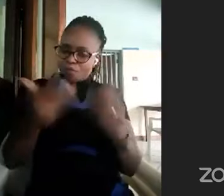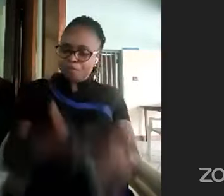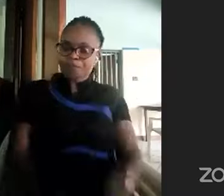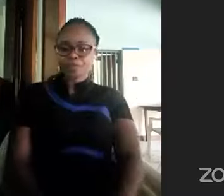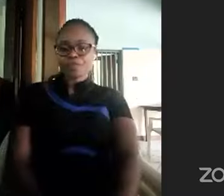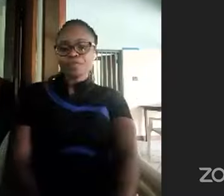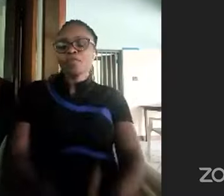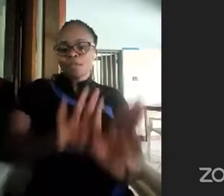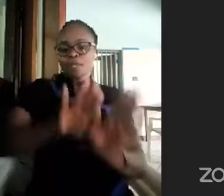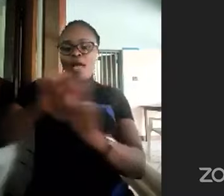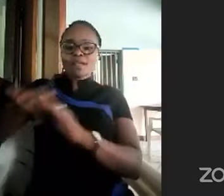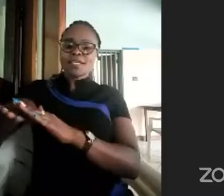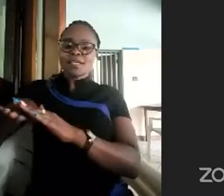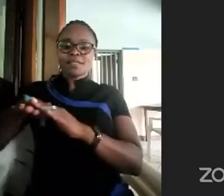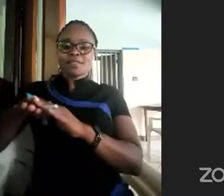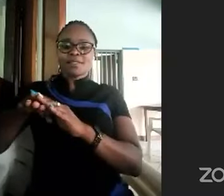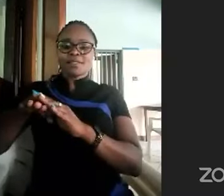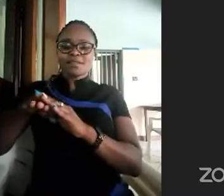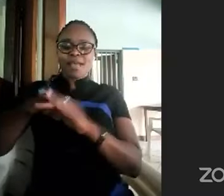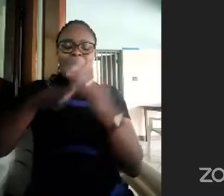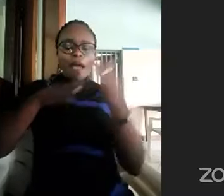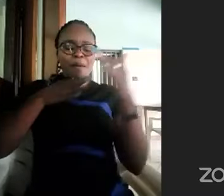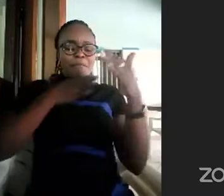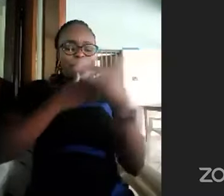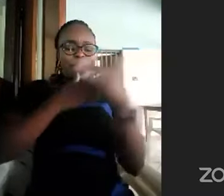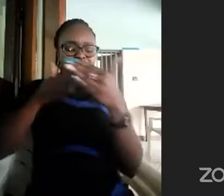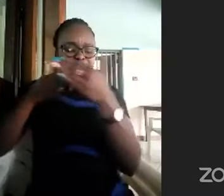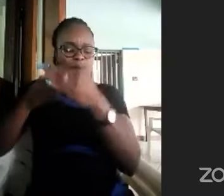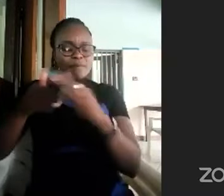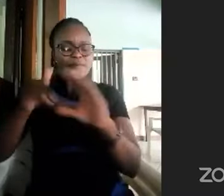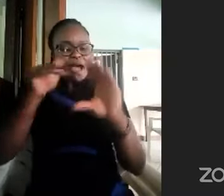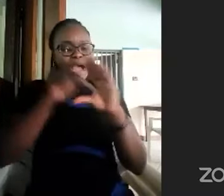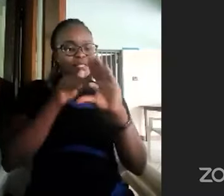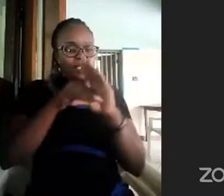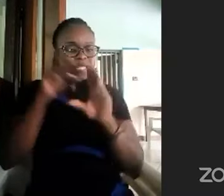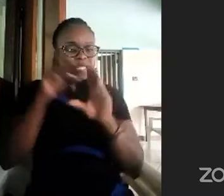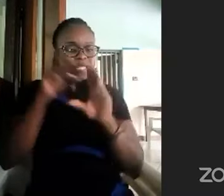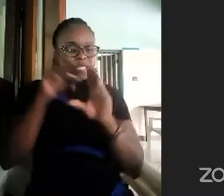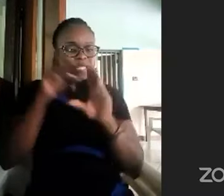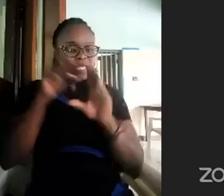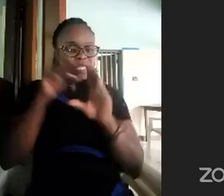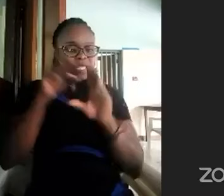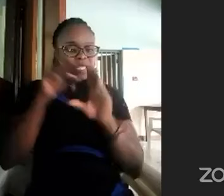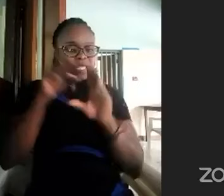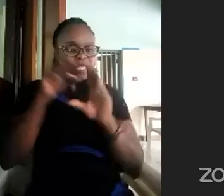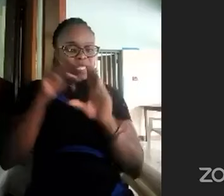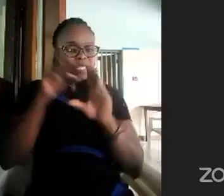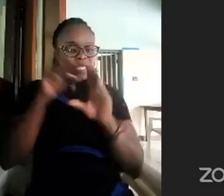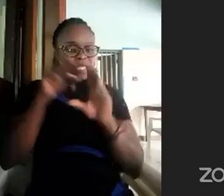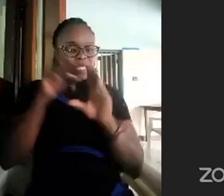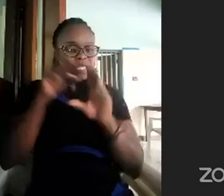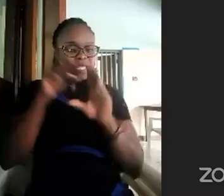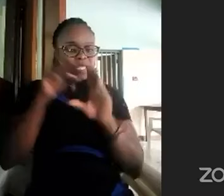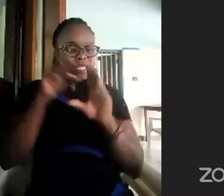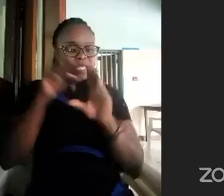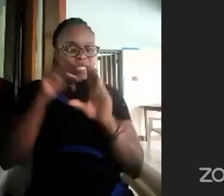having sessions on HRHR, many times when we are having conferences, when you're having programs on SRHR, when you're having